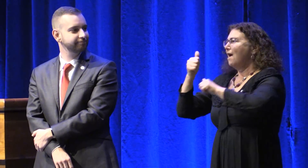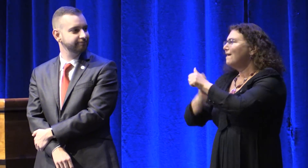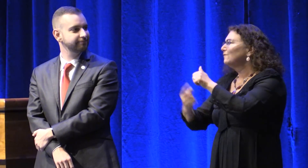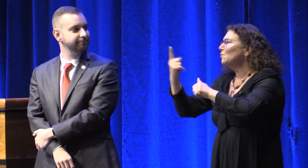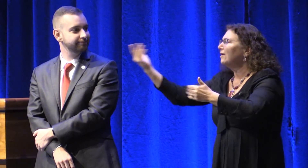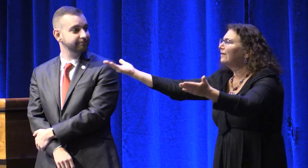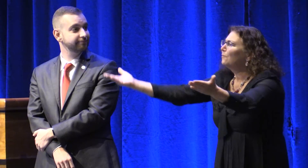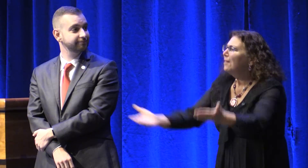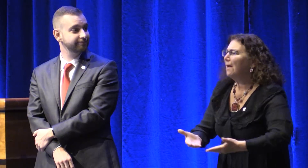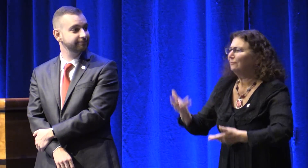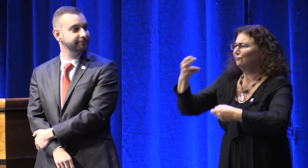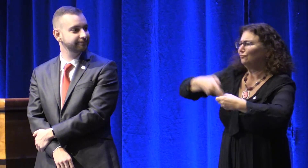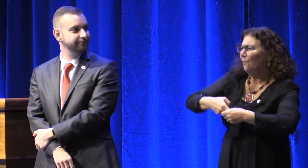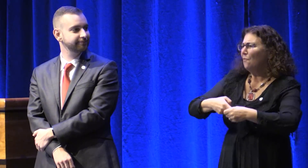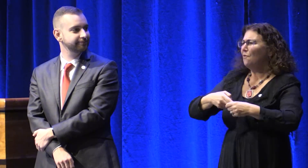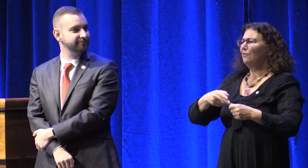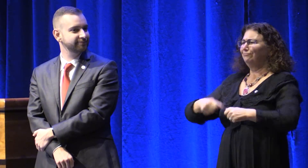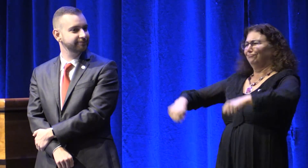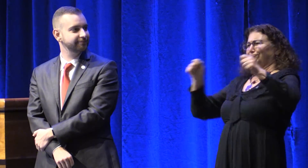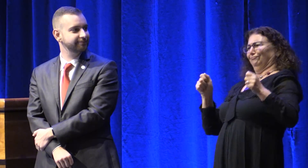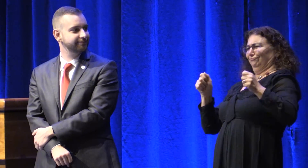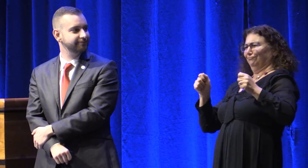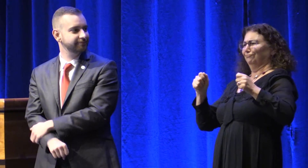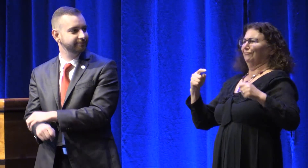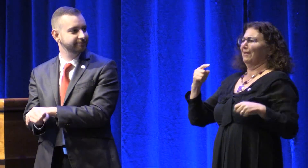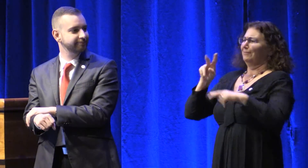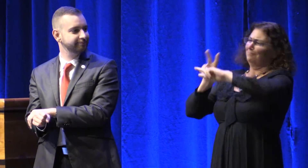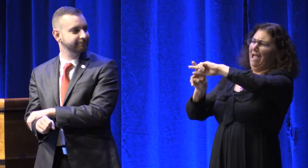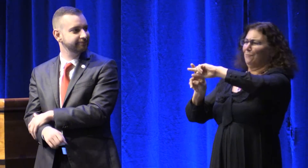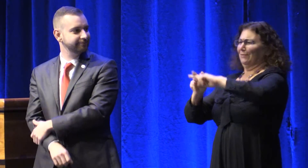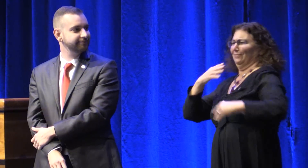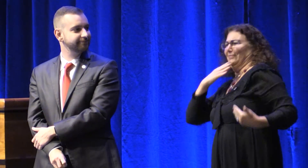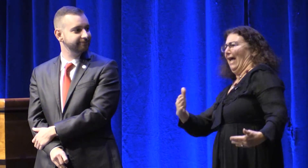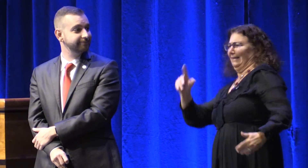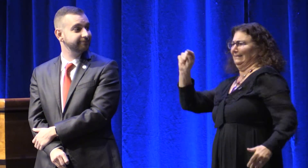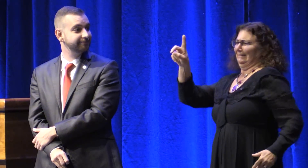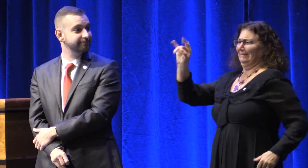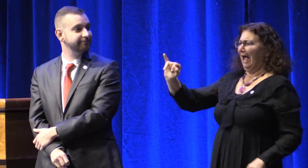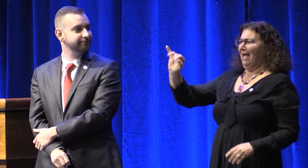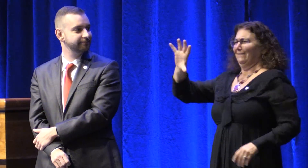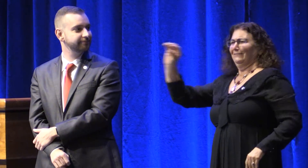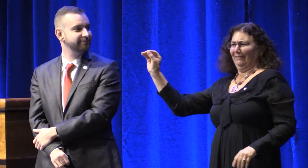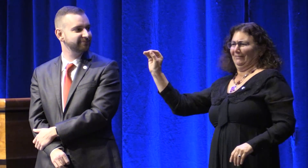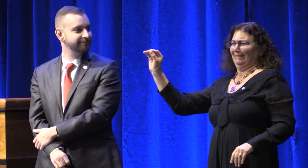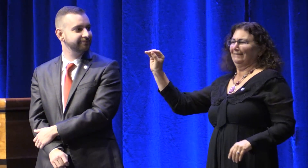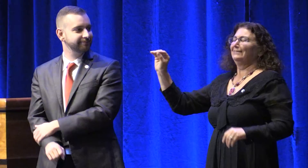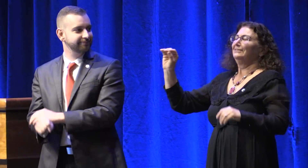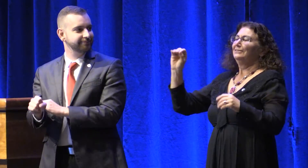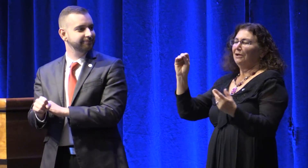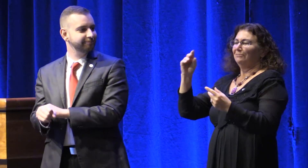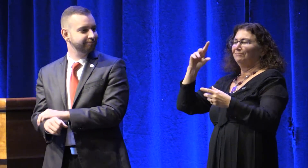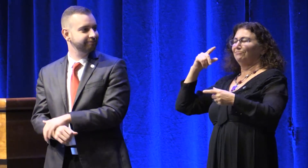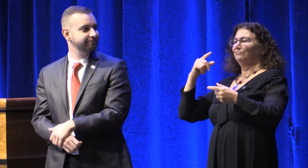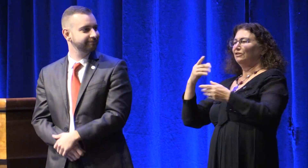So throughout the night, you will see some information shared, and everyone is welcome to join in on the